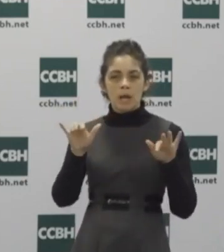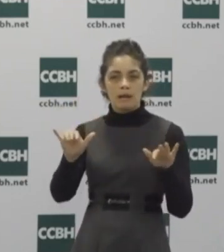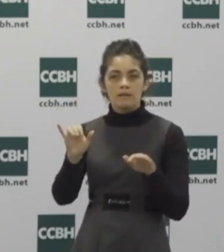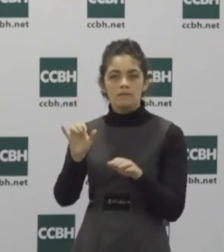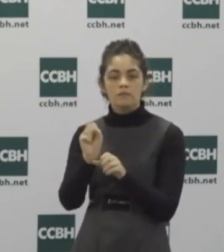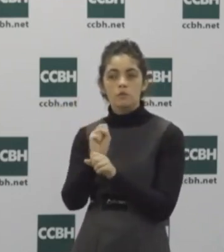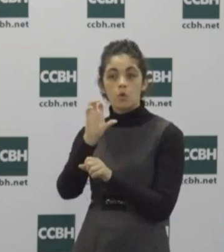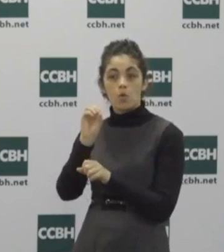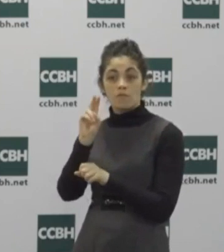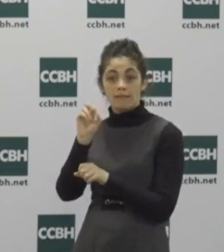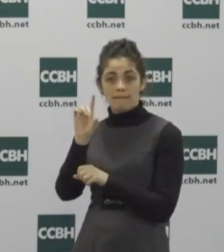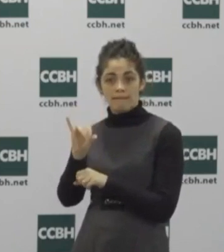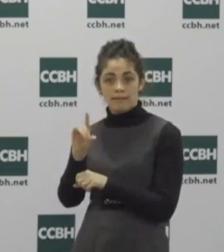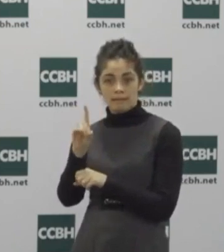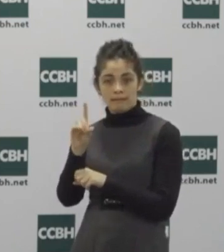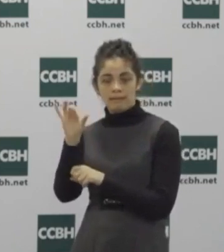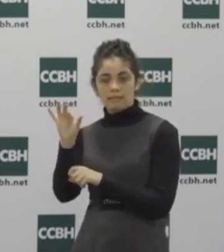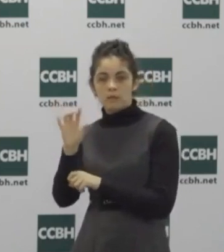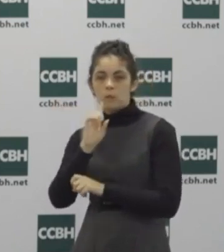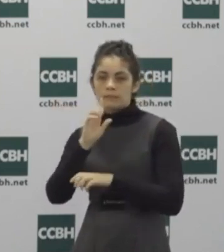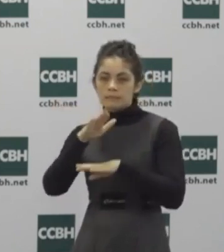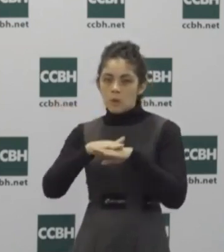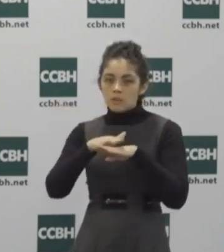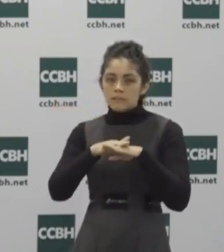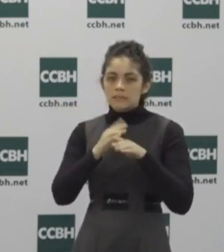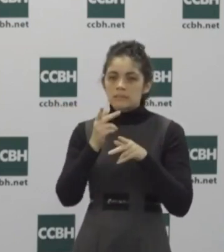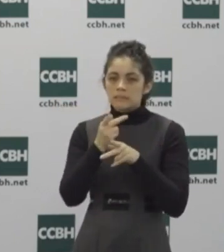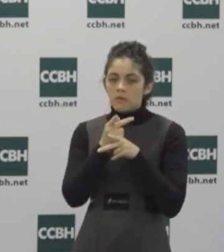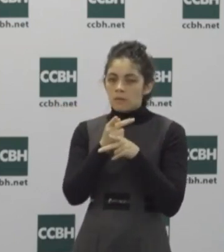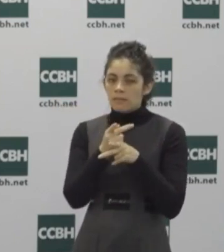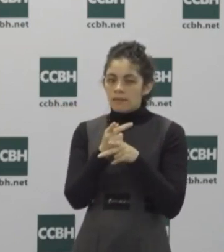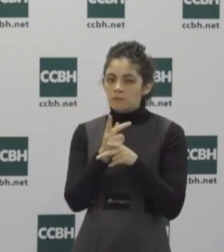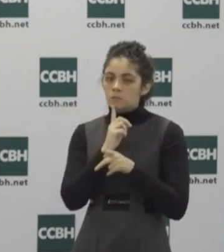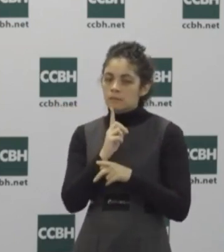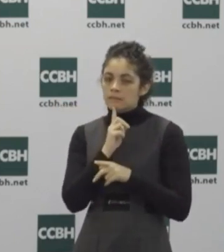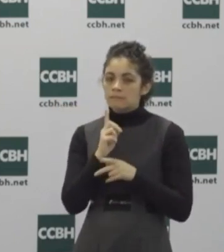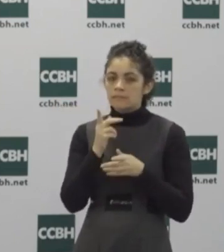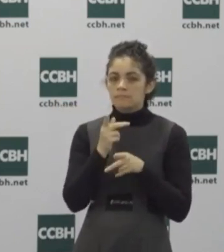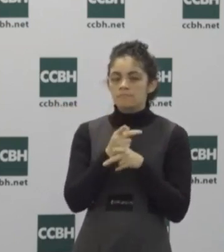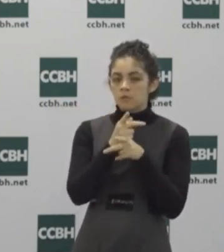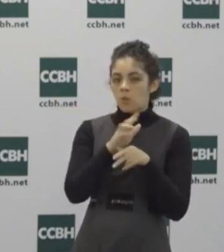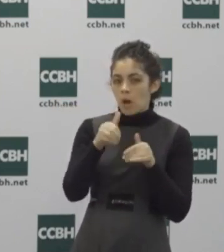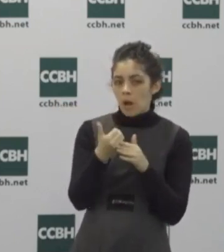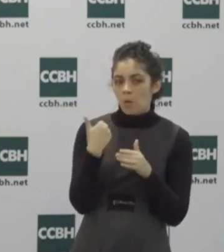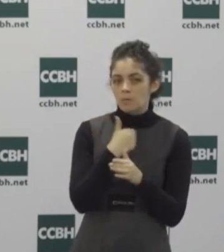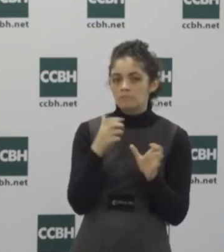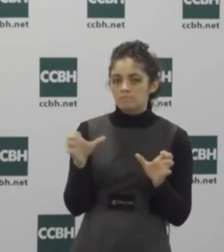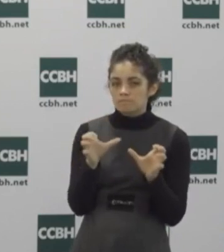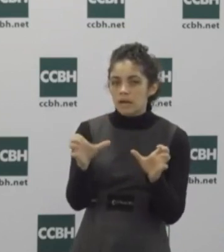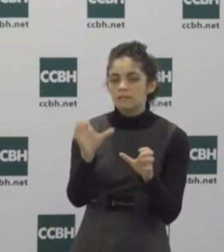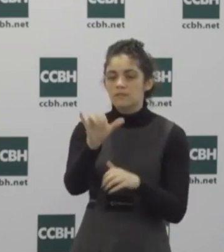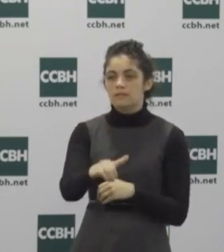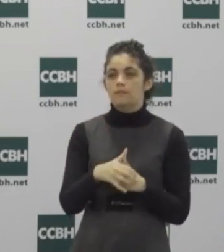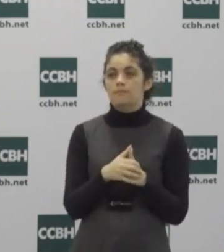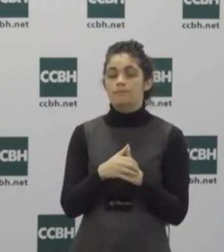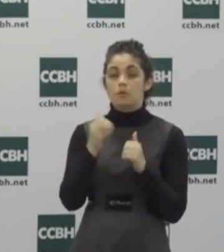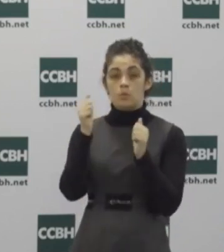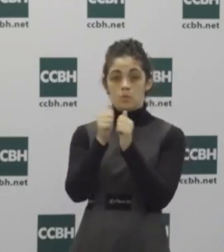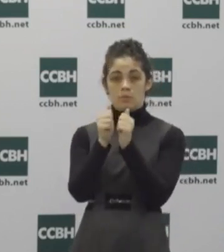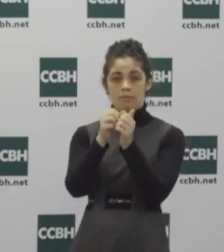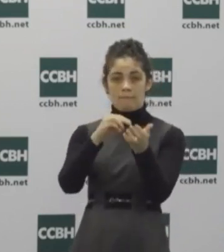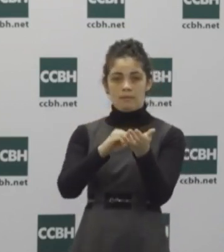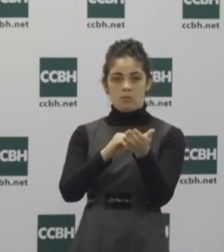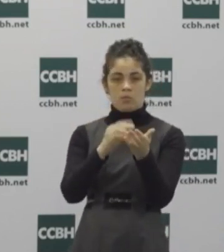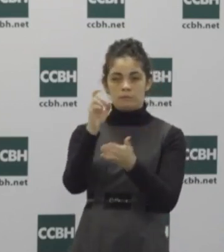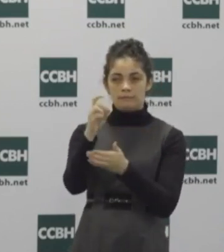is a step forward, being done cautiously on some specific medical needs in the